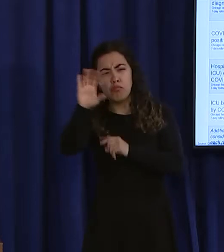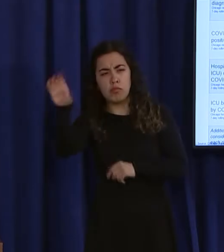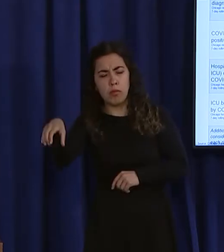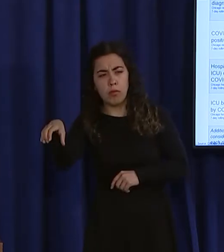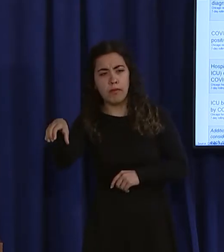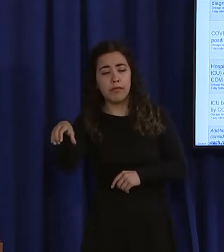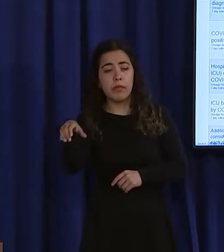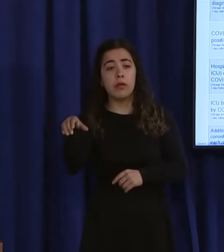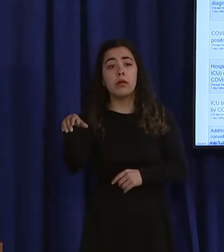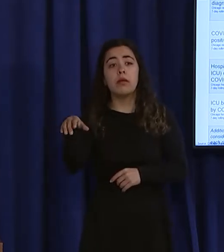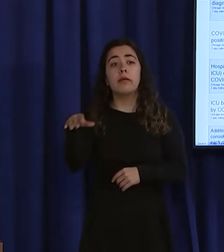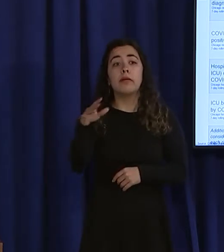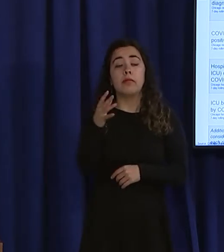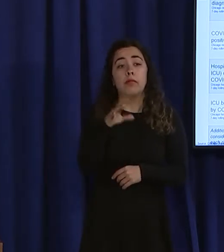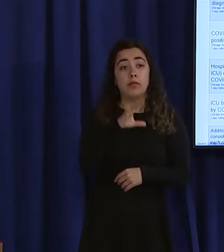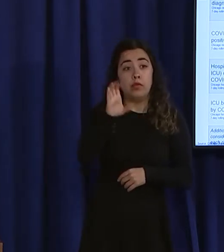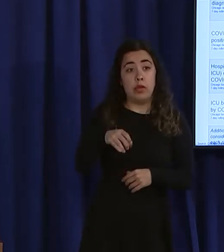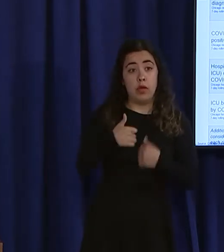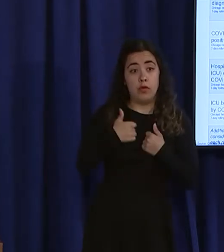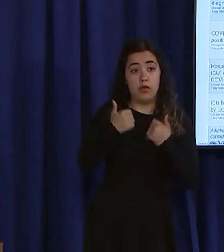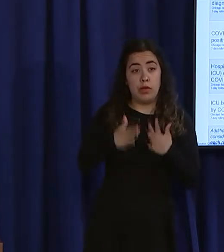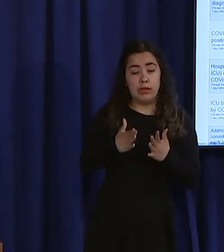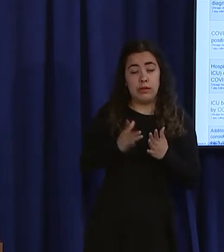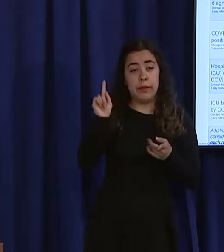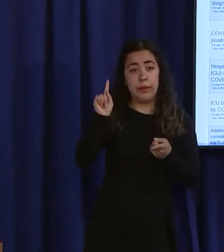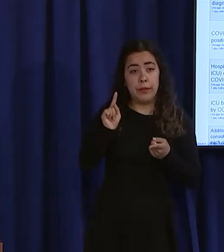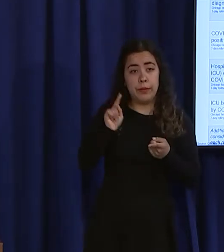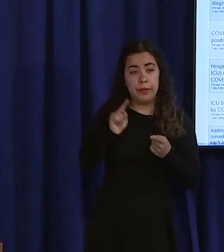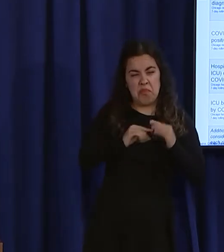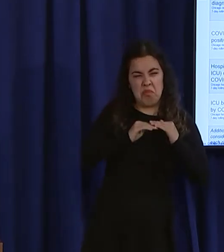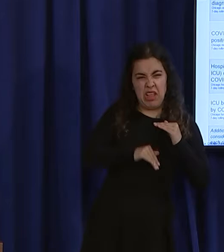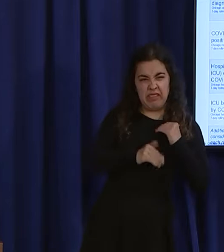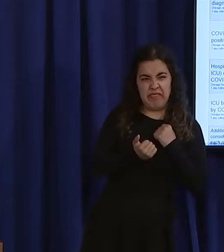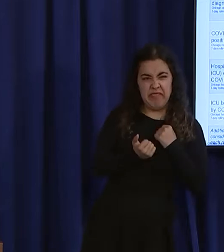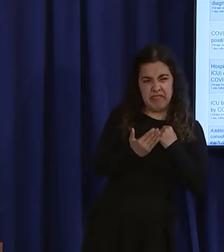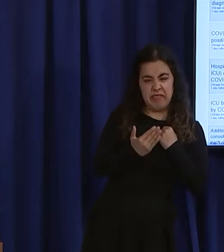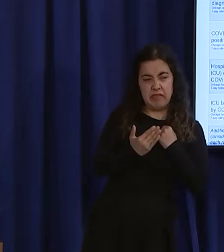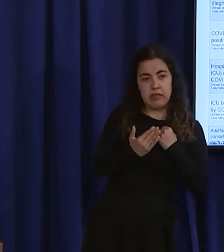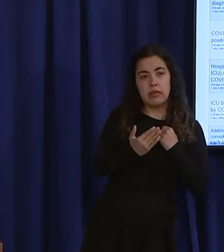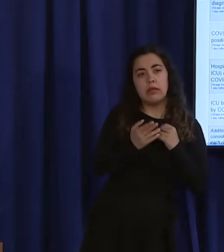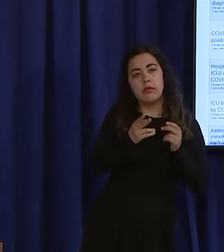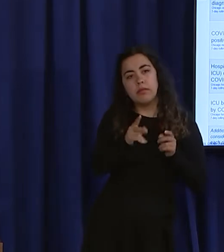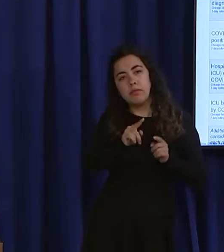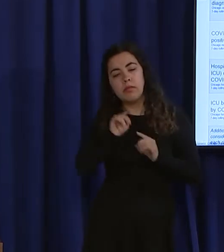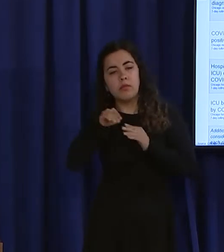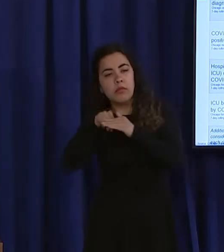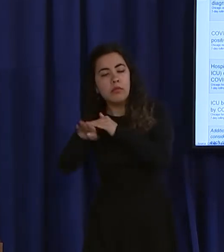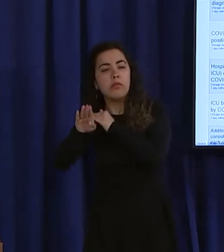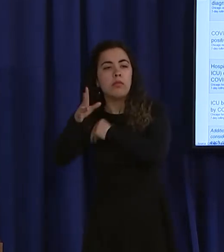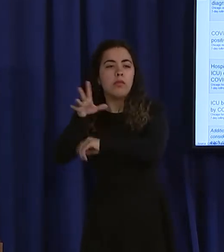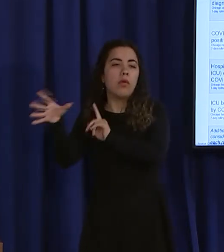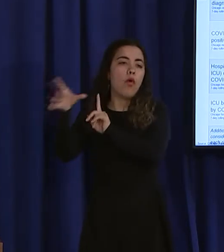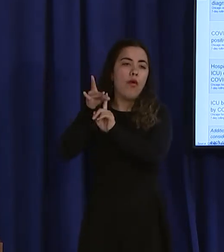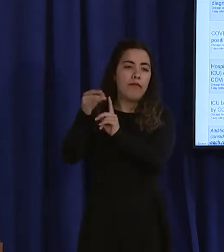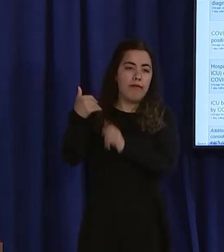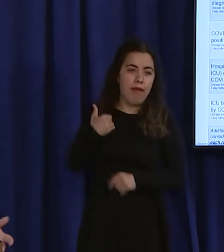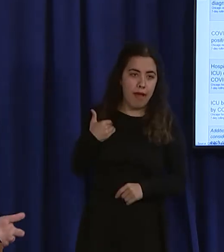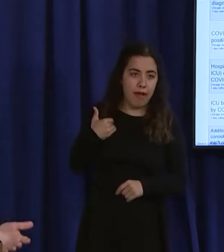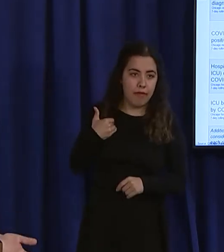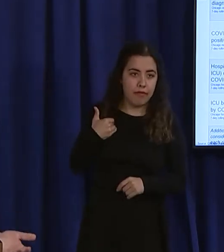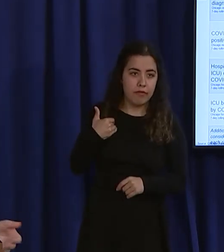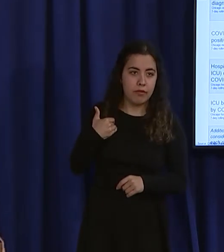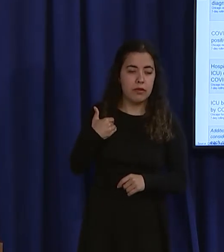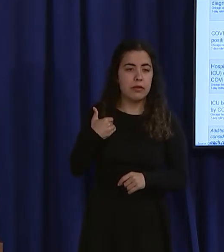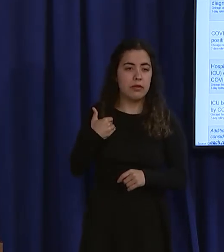than 15 Chicago residents getting admitted with COVID every day on average, down about 50% just from a week ago. And we have